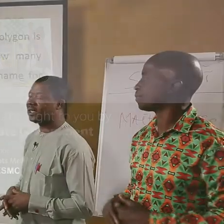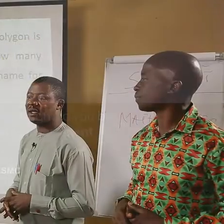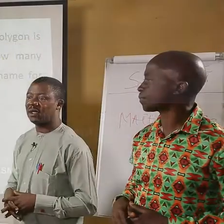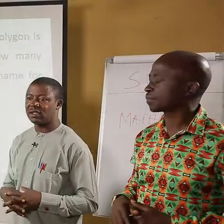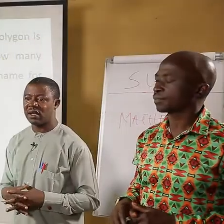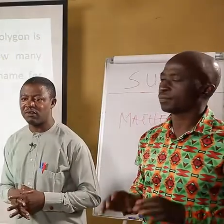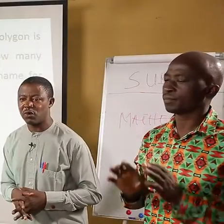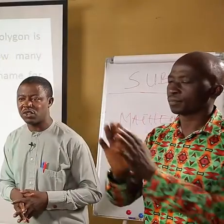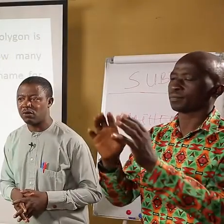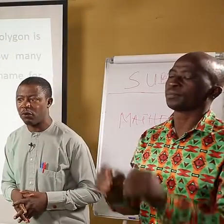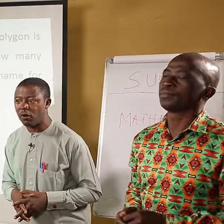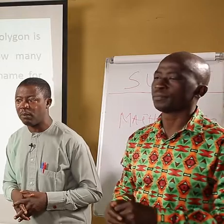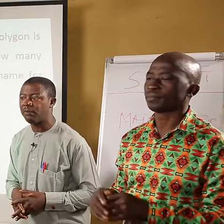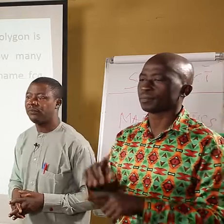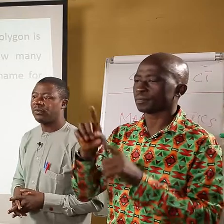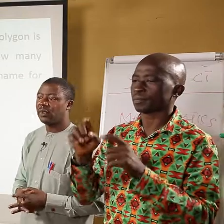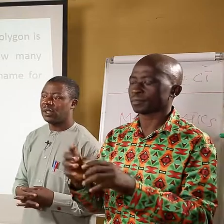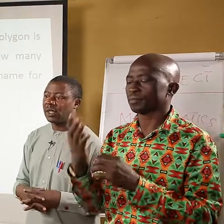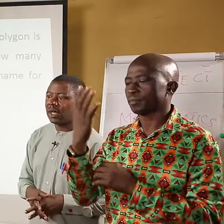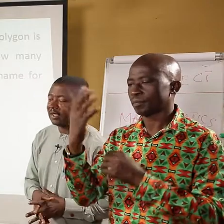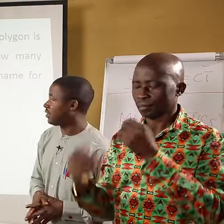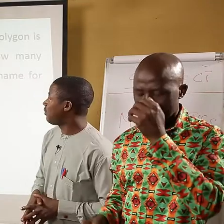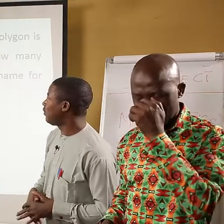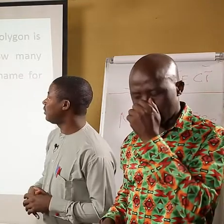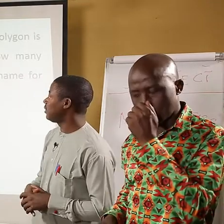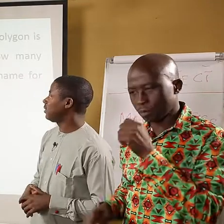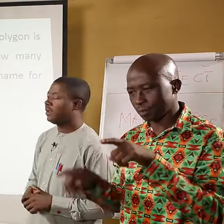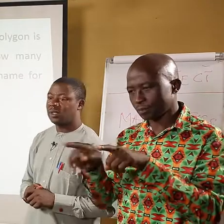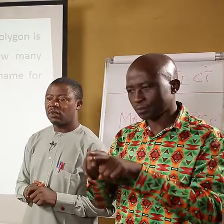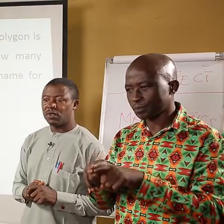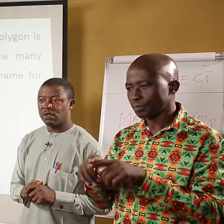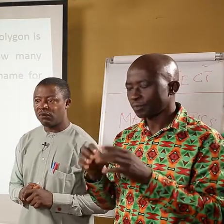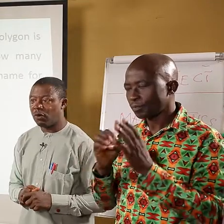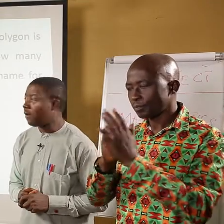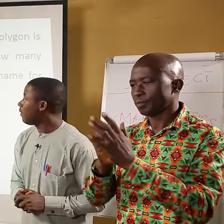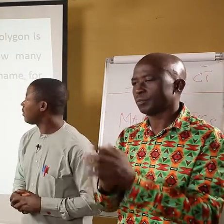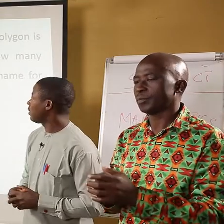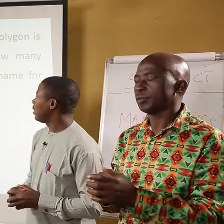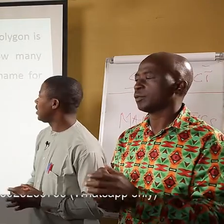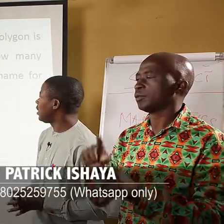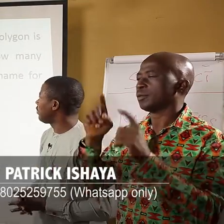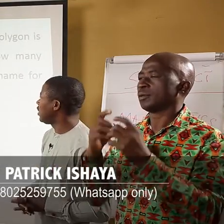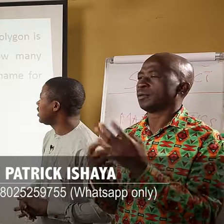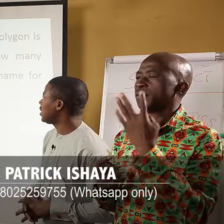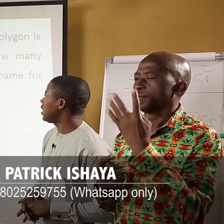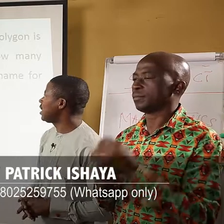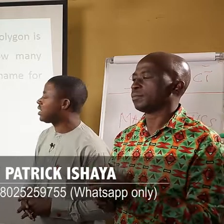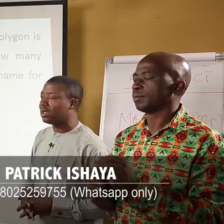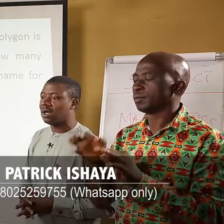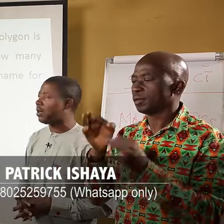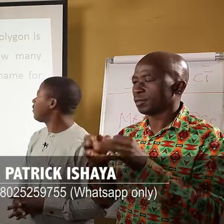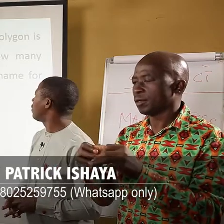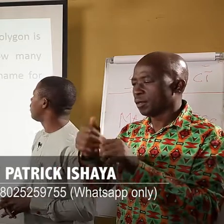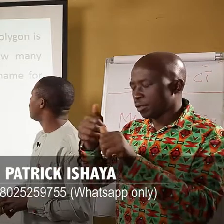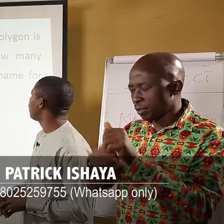Moving ahead, let's have question 4 as example. Question 4, if each